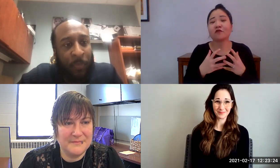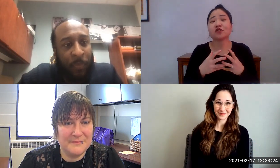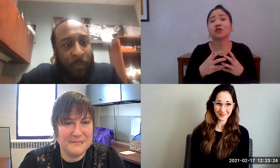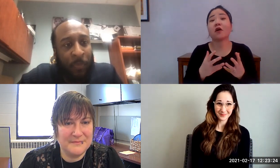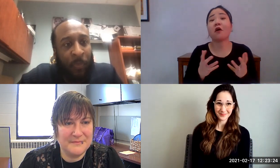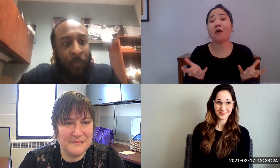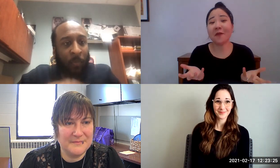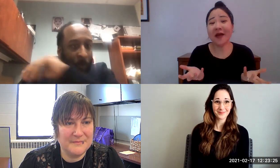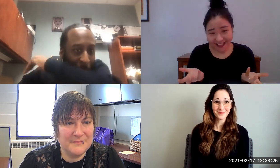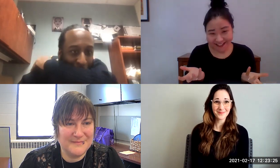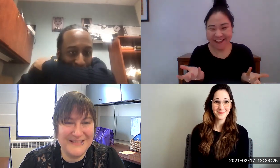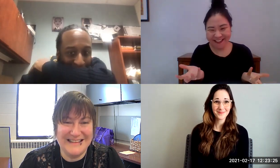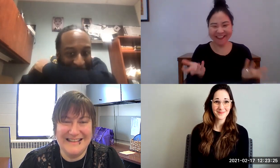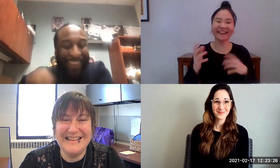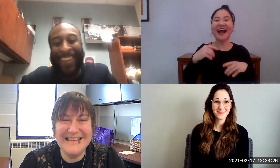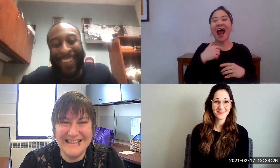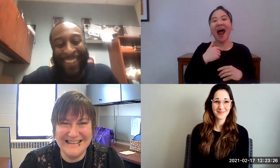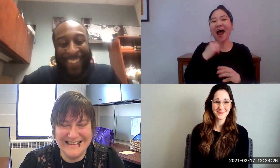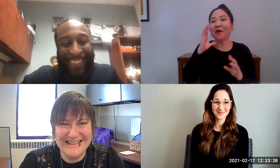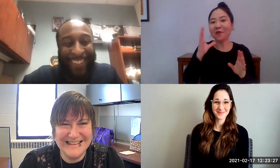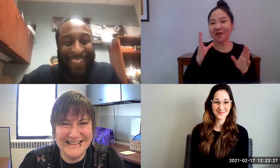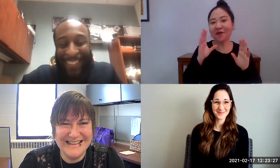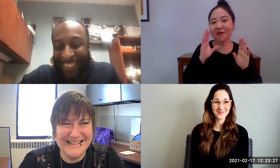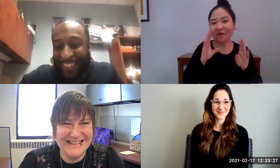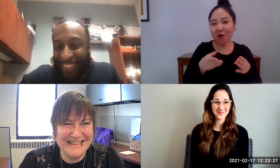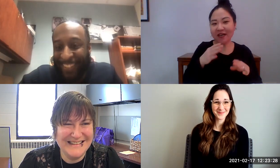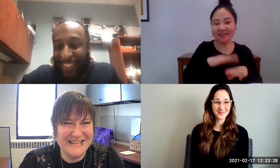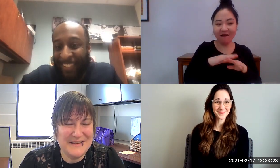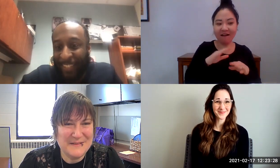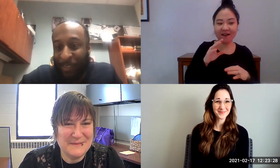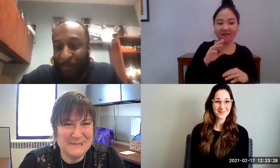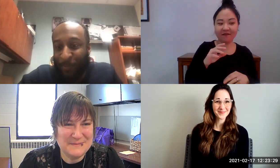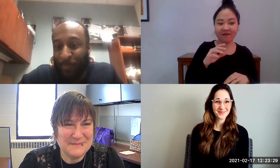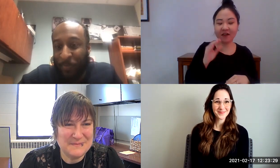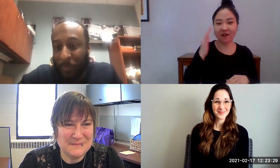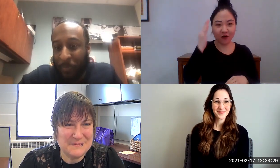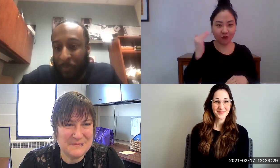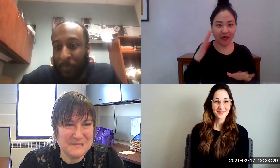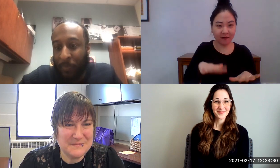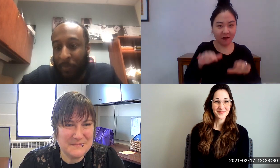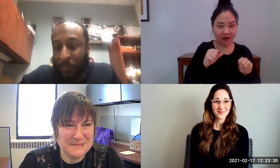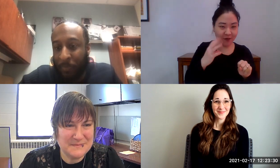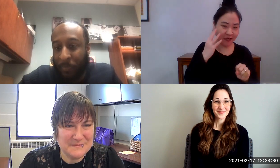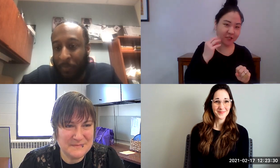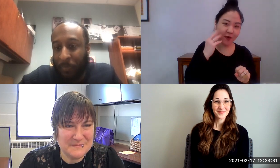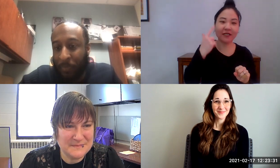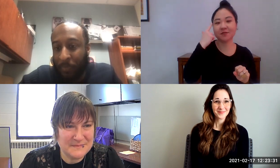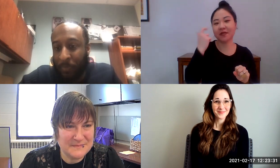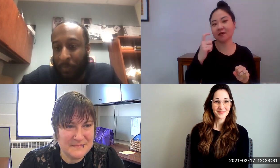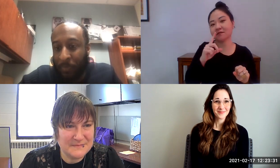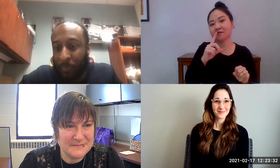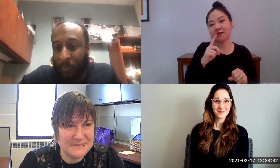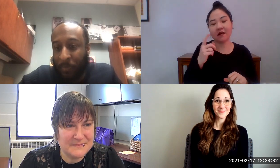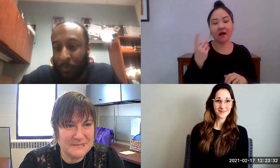I have so many. I will focus on the Korean adoptee